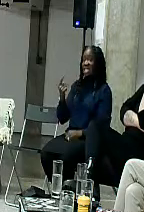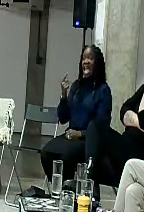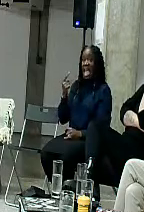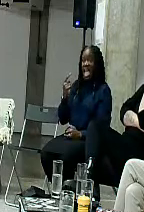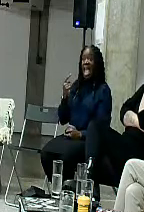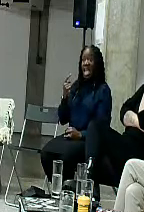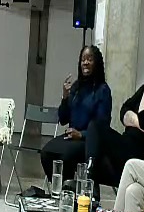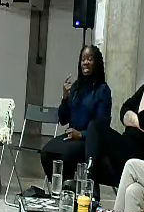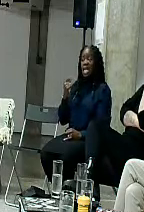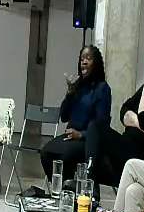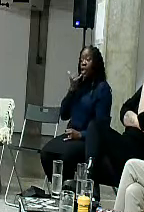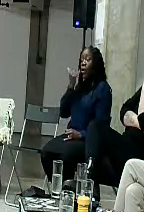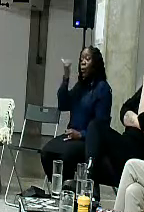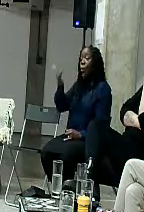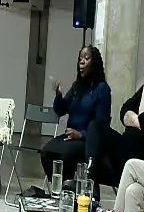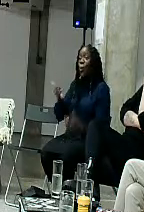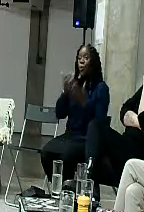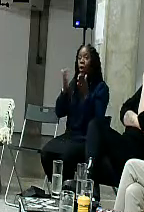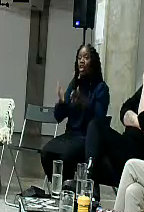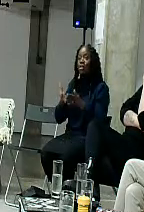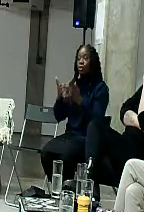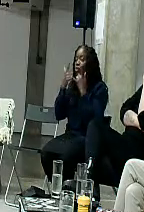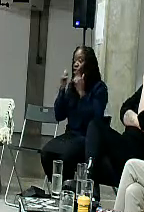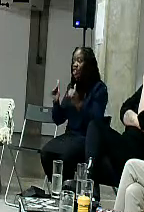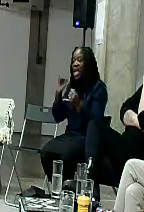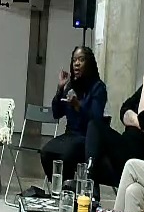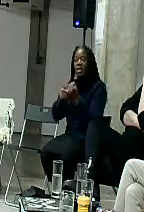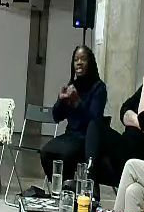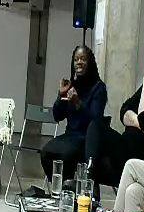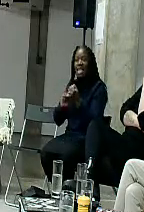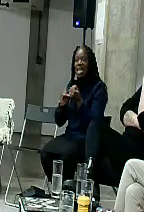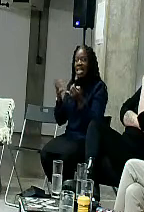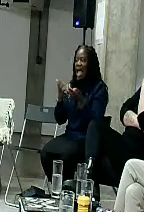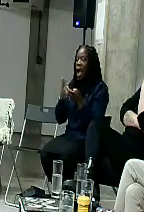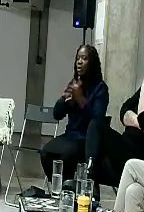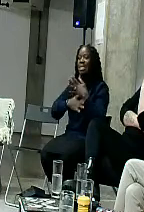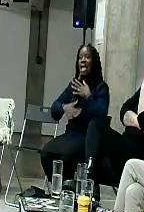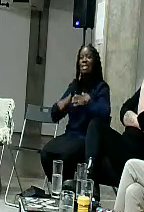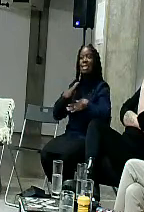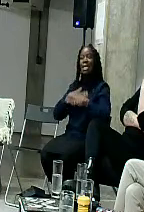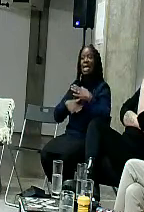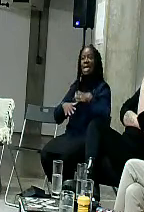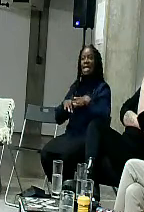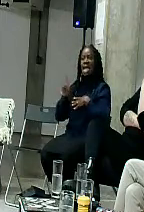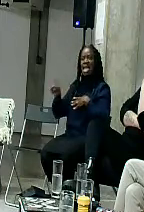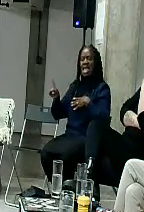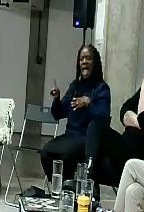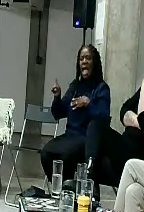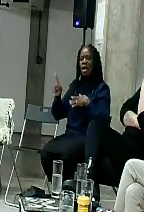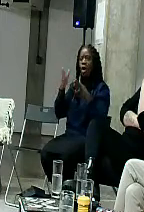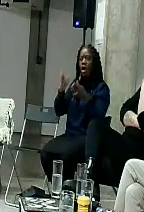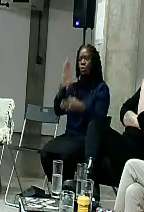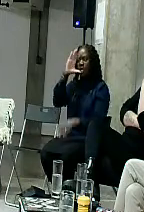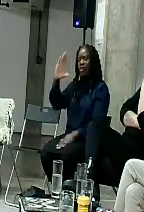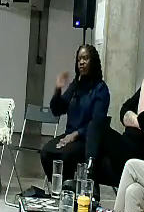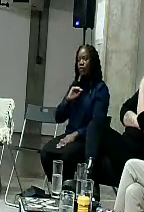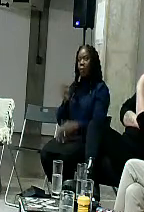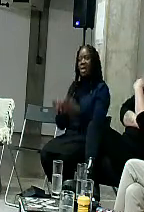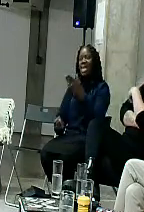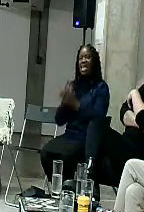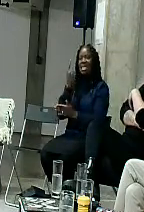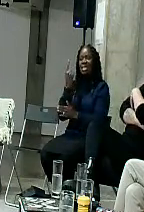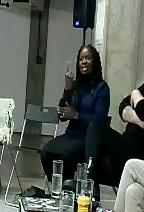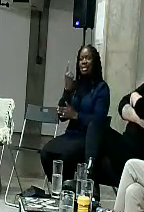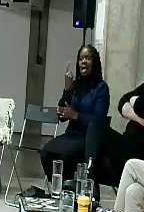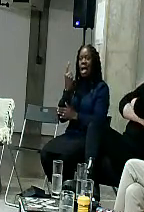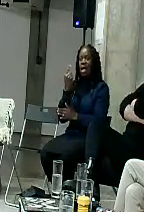he had called the hospital to see how Shani was settling, only to be told there'd been an incident and we should all go